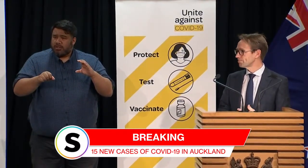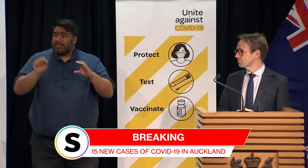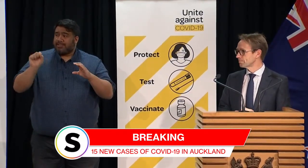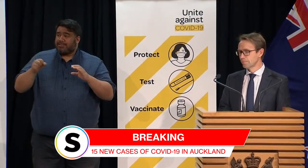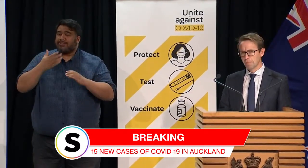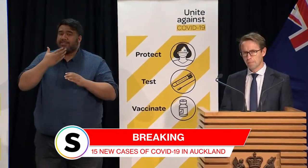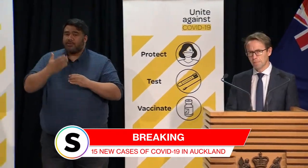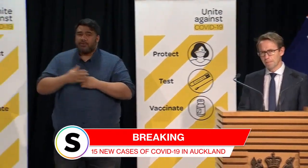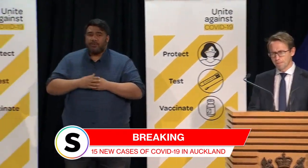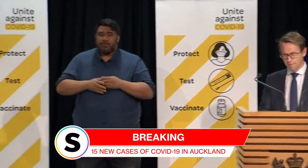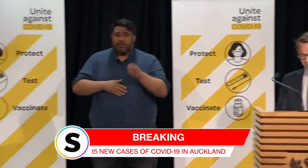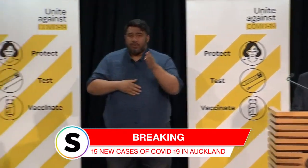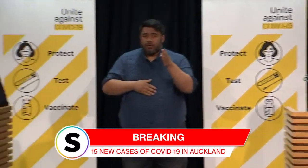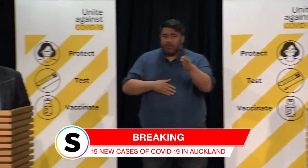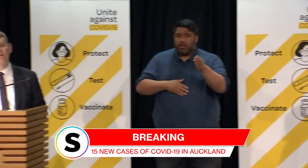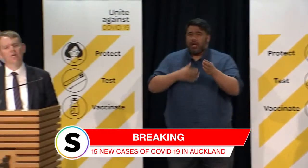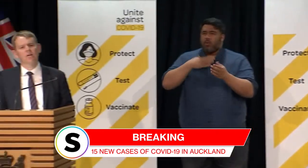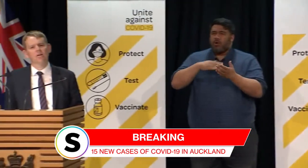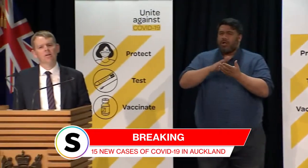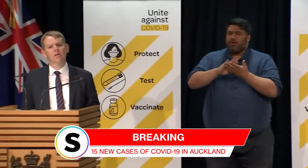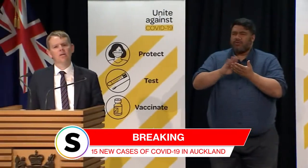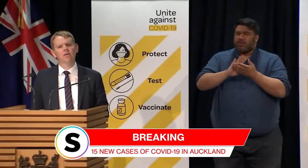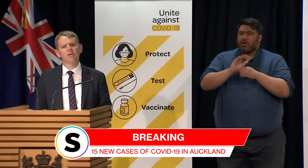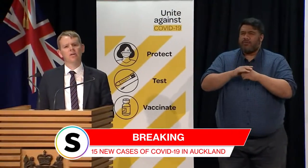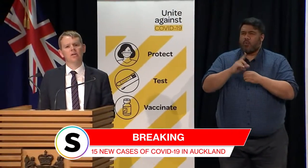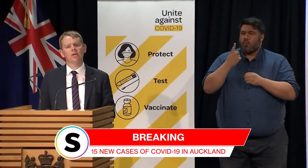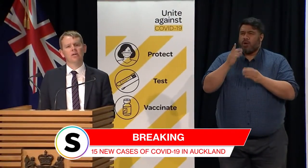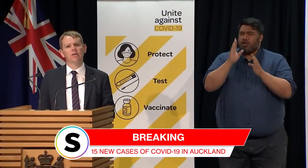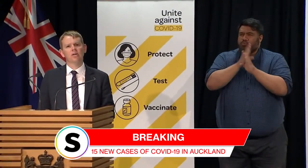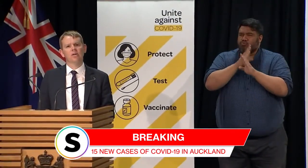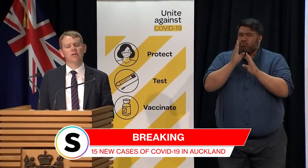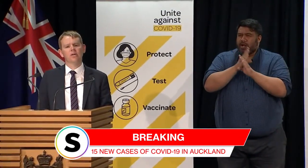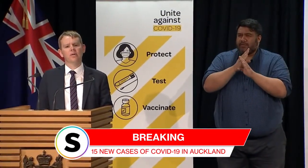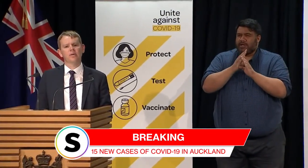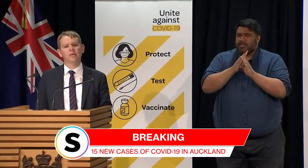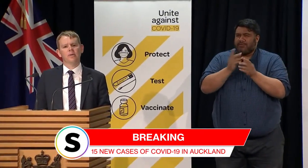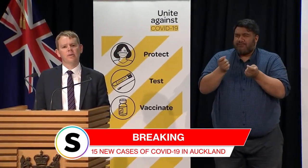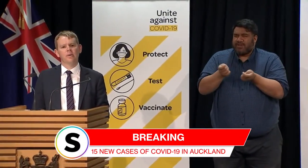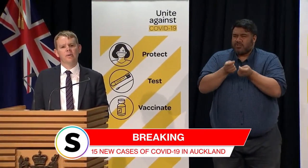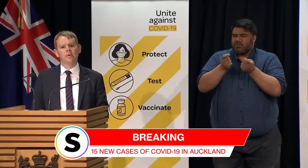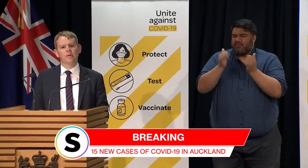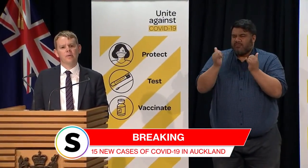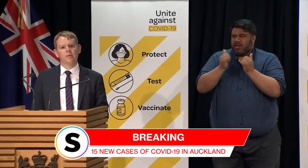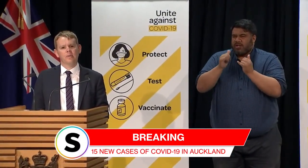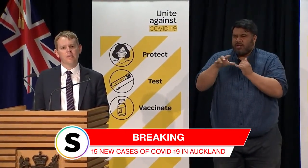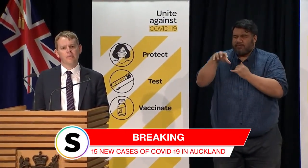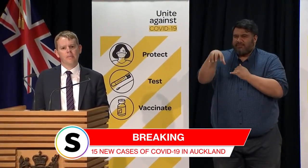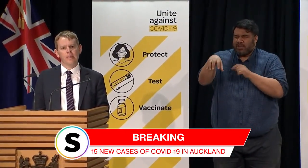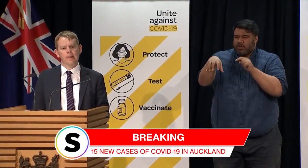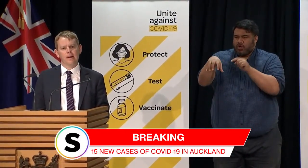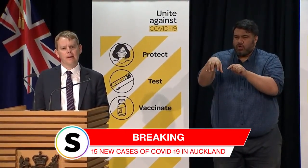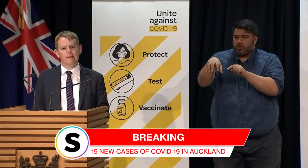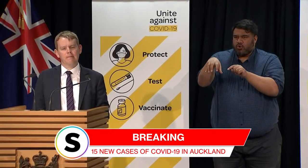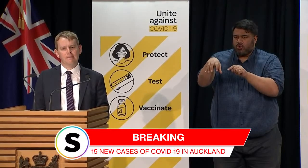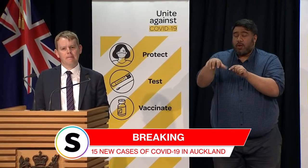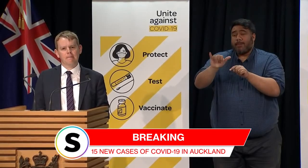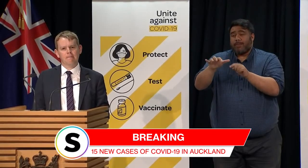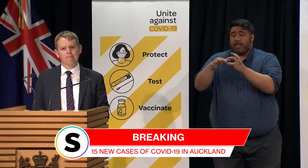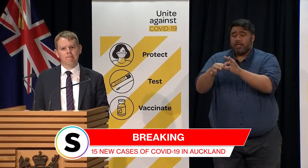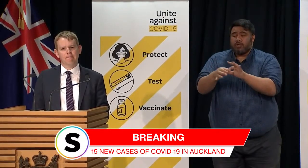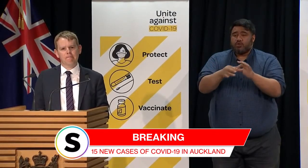days. Clarification around a private function venue, which might be attached to a pub, for example, holding private